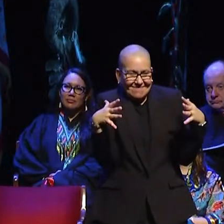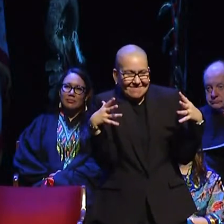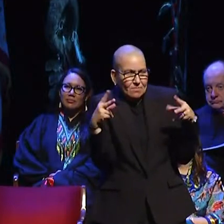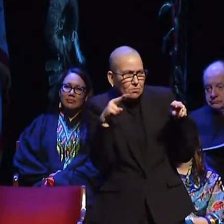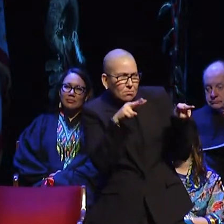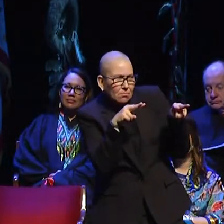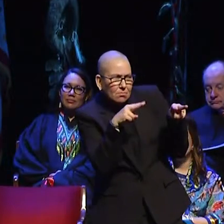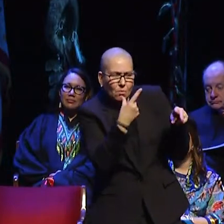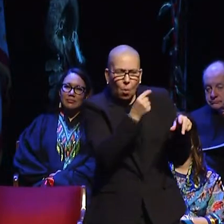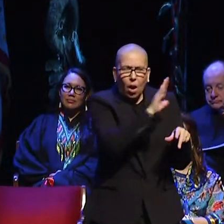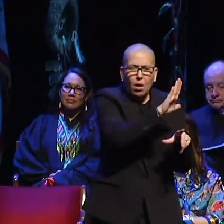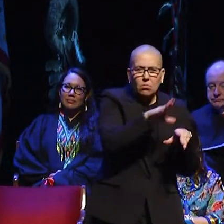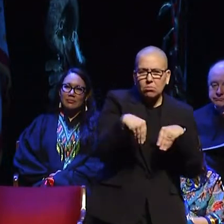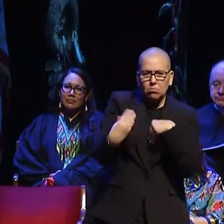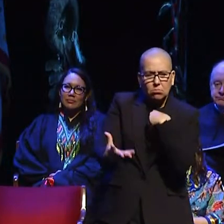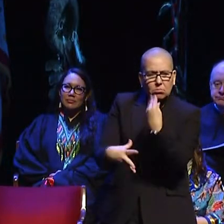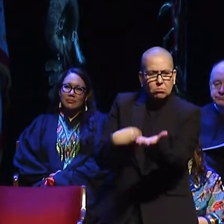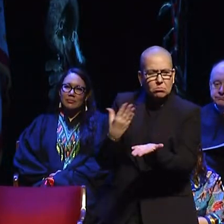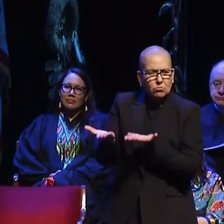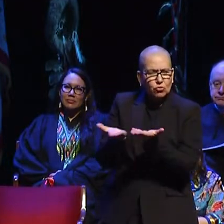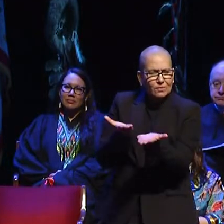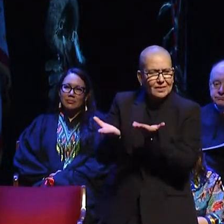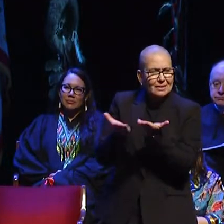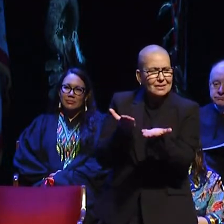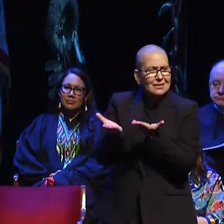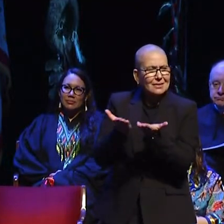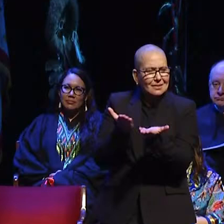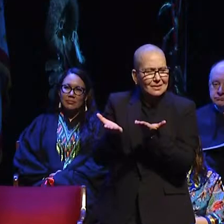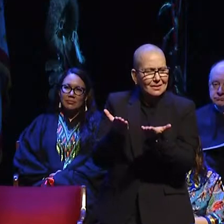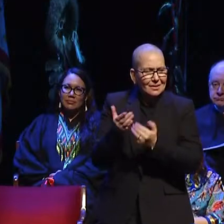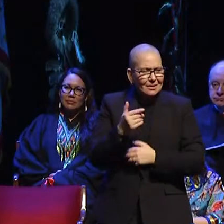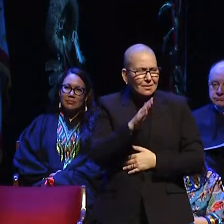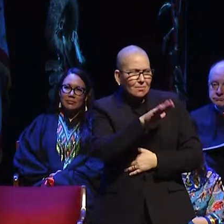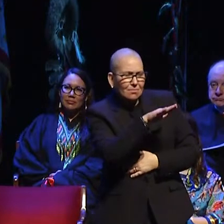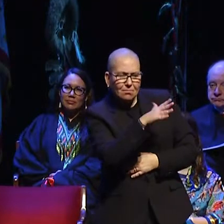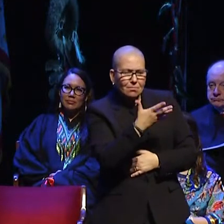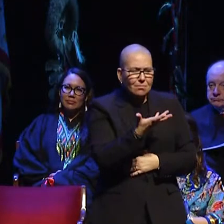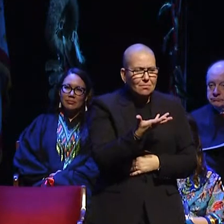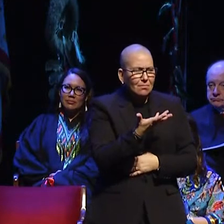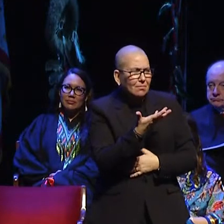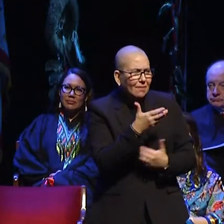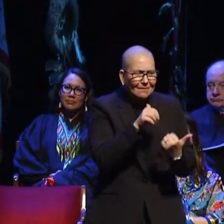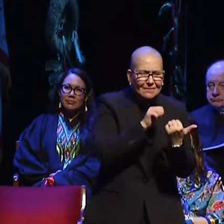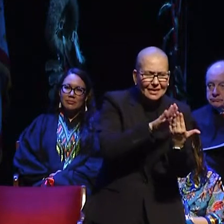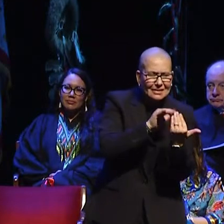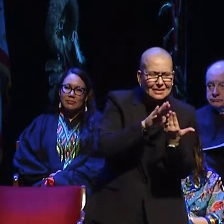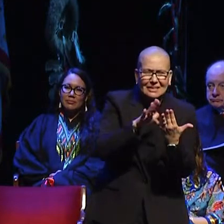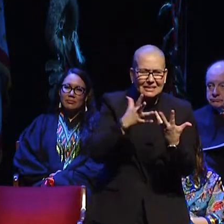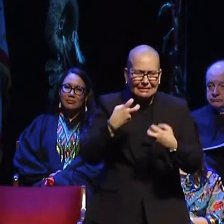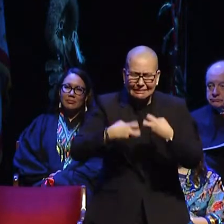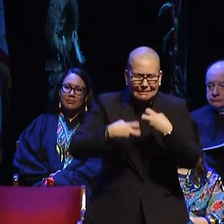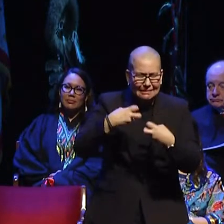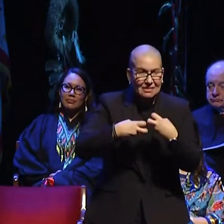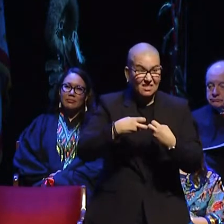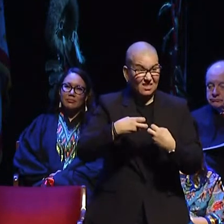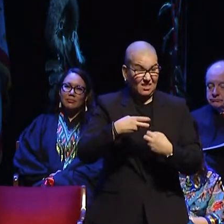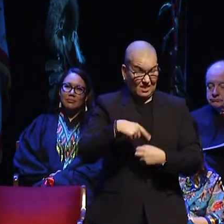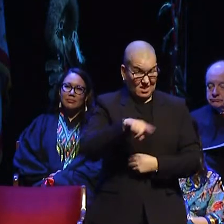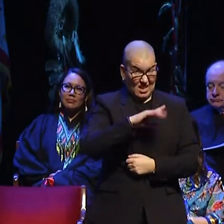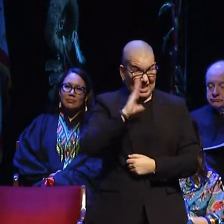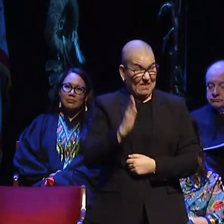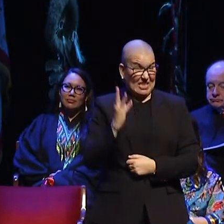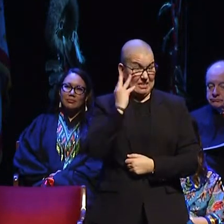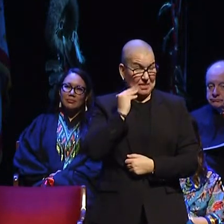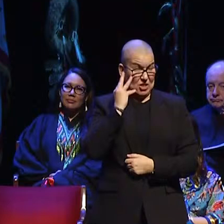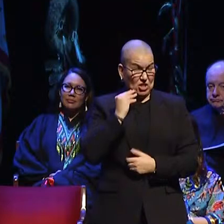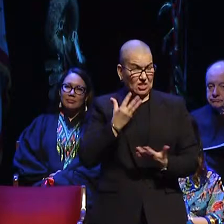the people of Minnesota. They're not elected. And they were asked to tackle problems that had never been faced before on a global scale. And they did it with